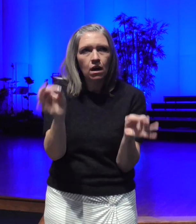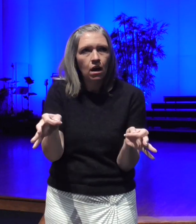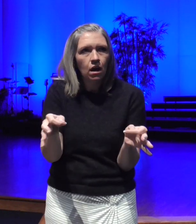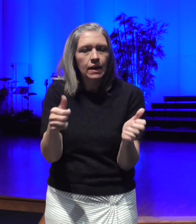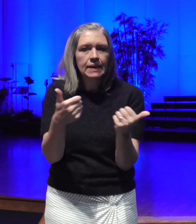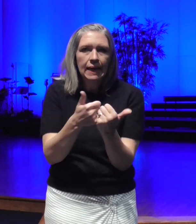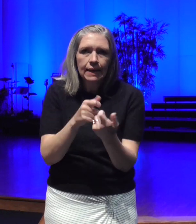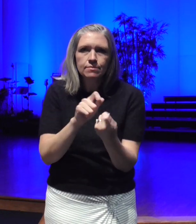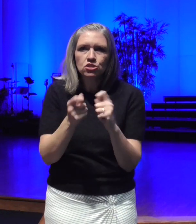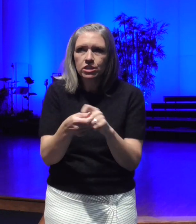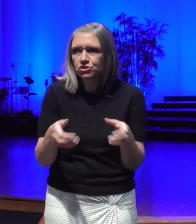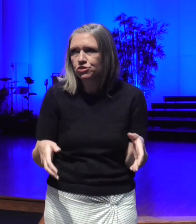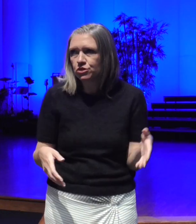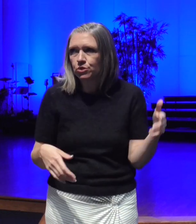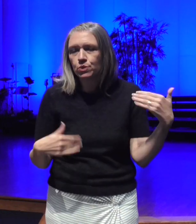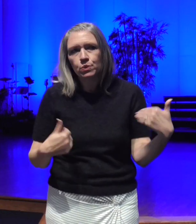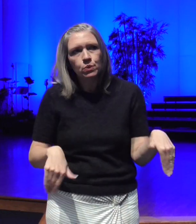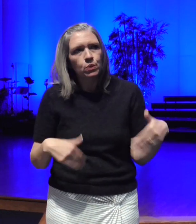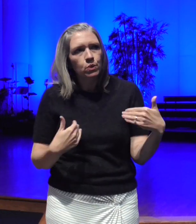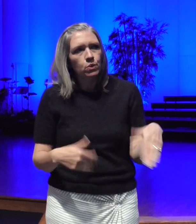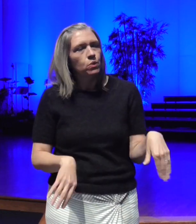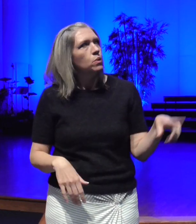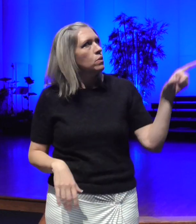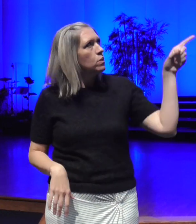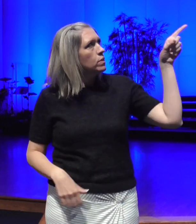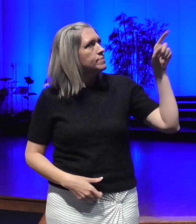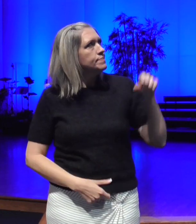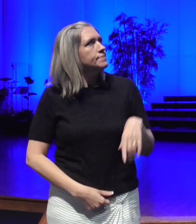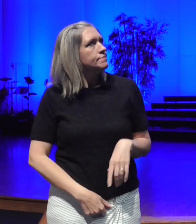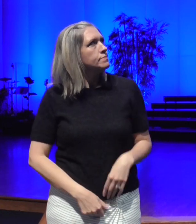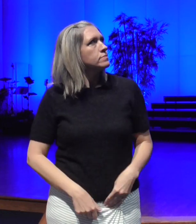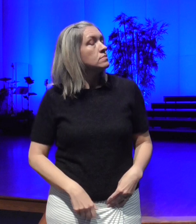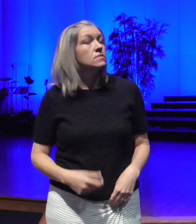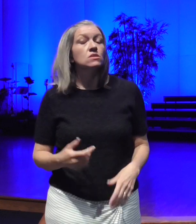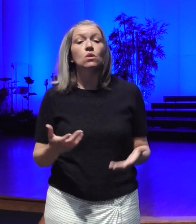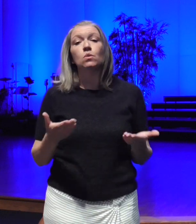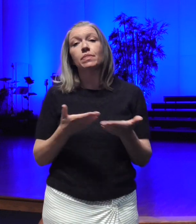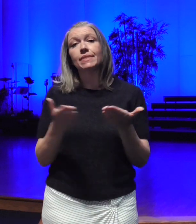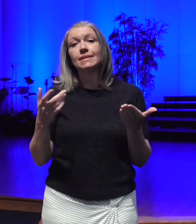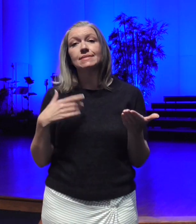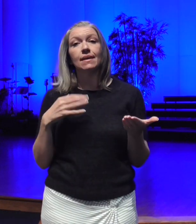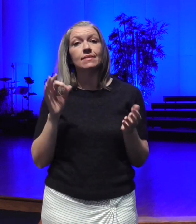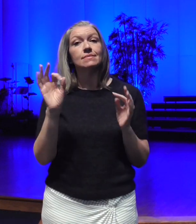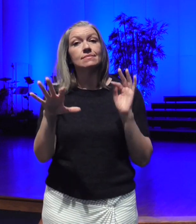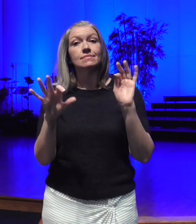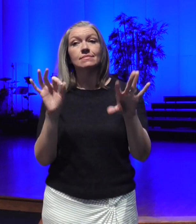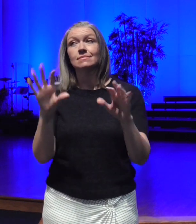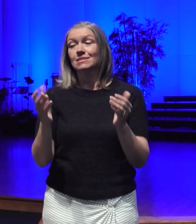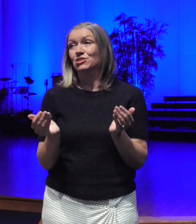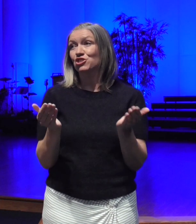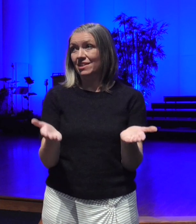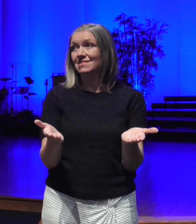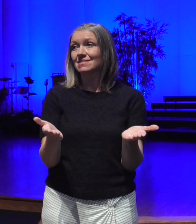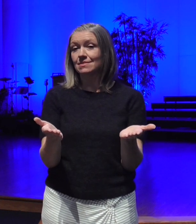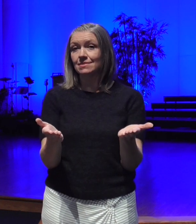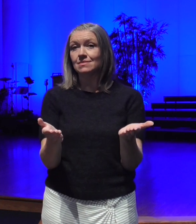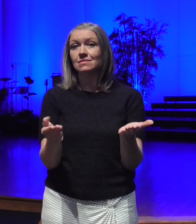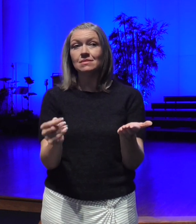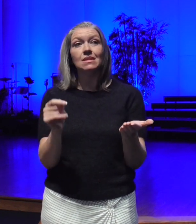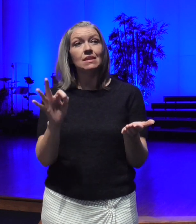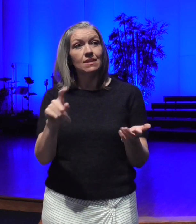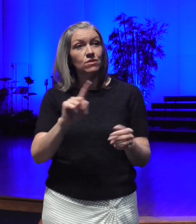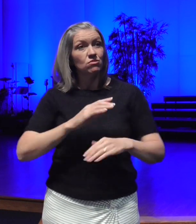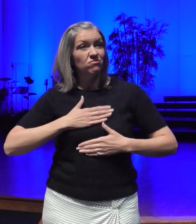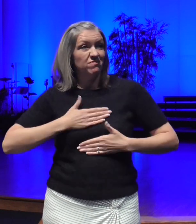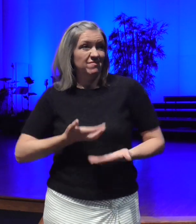game changer." So these are some of the things I'm suggesting for us. If you're up for changing the